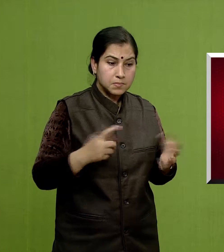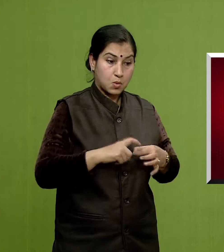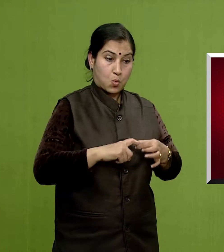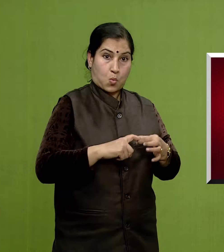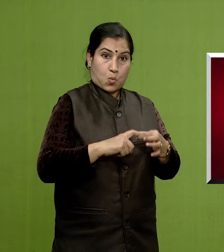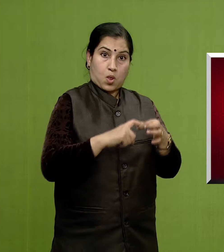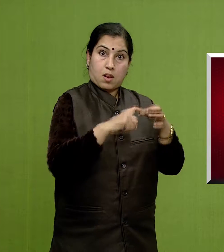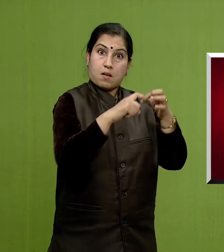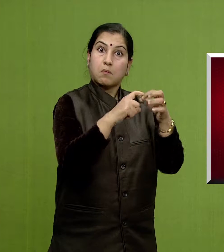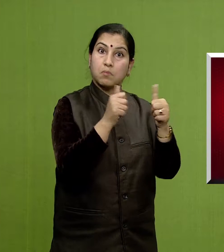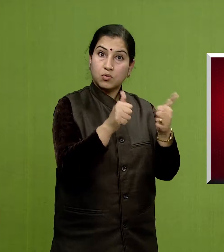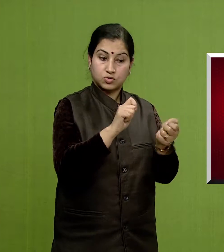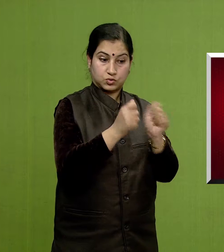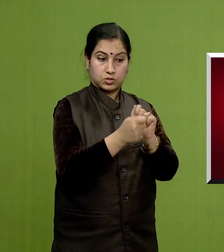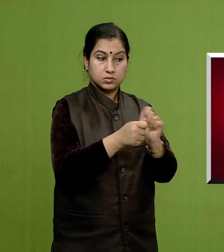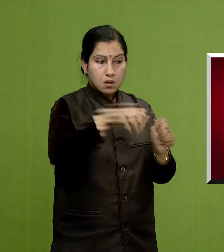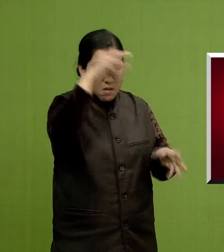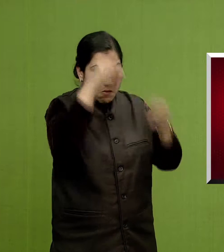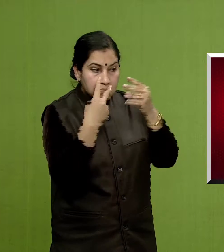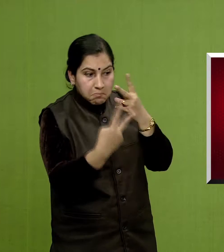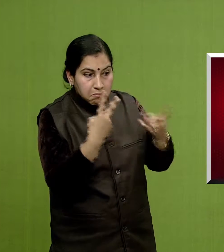qualitative change.